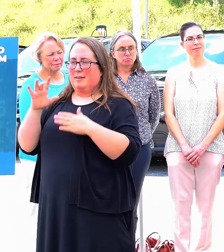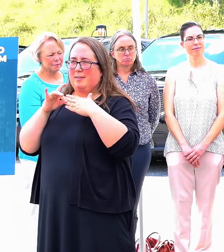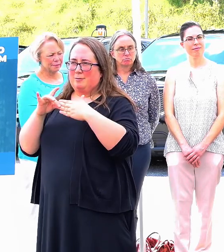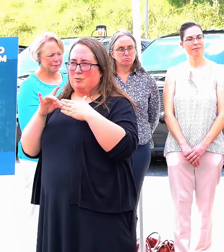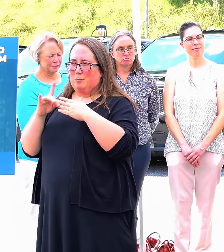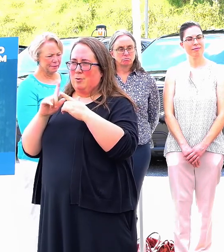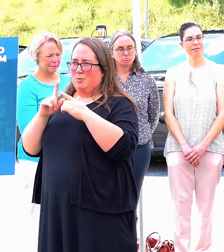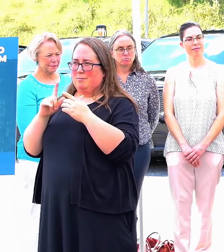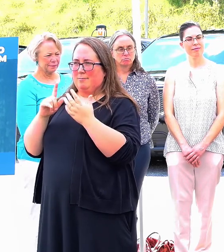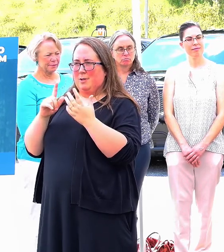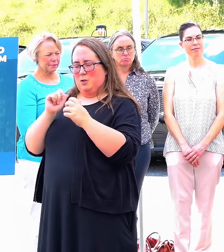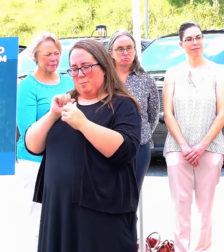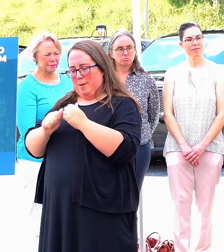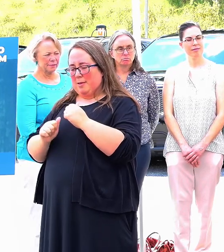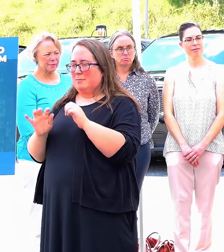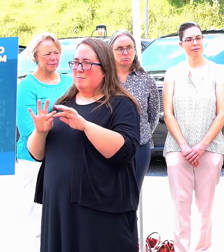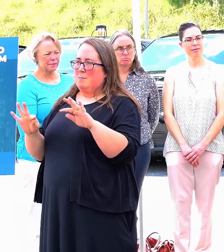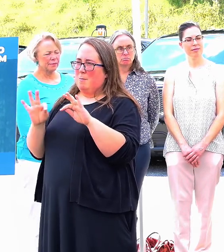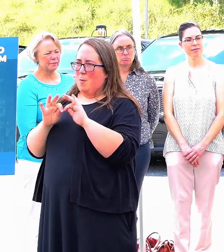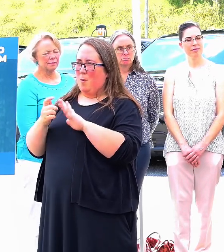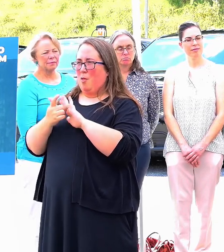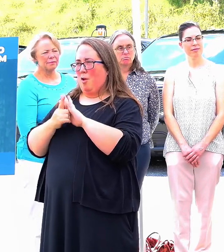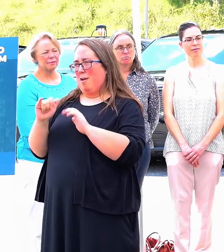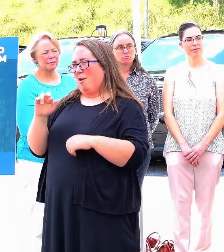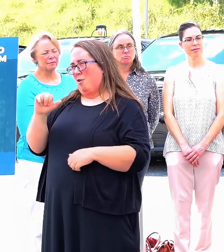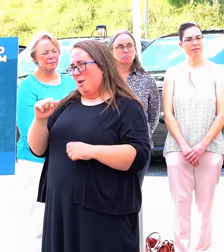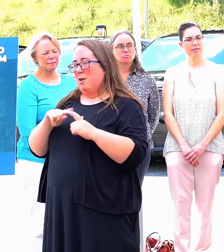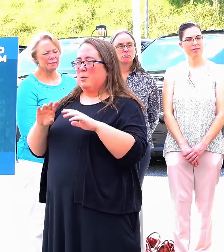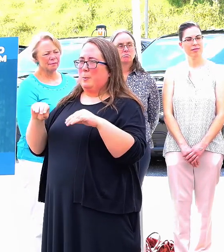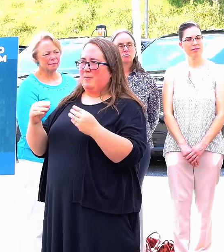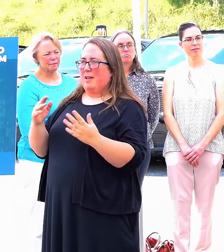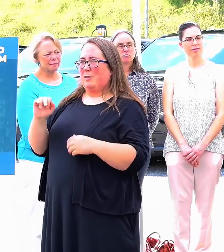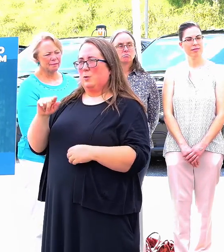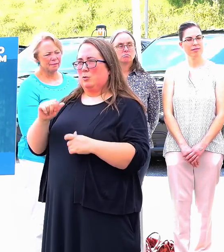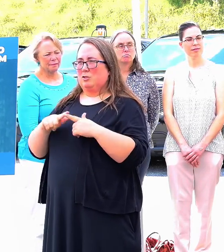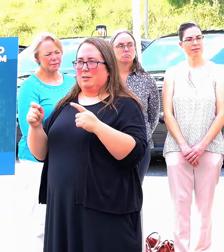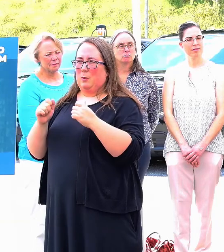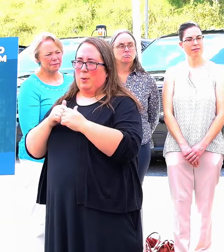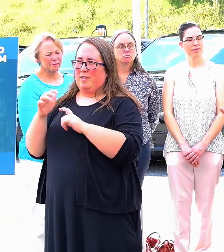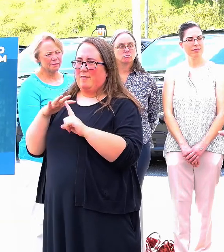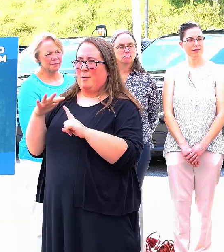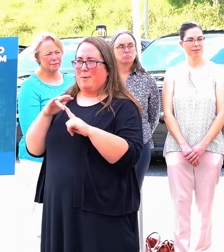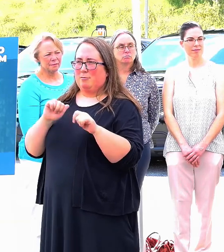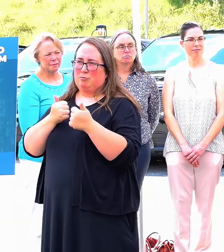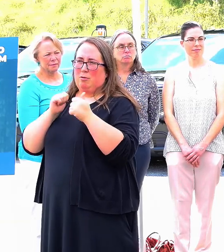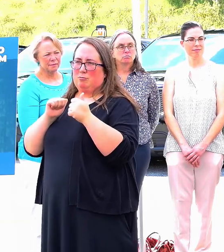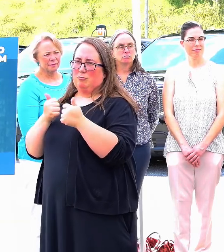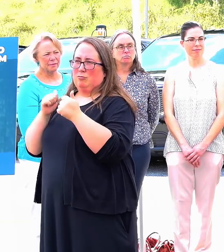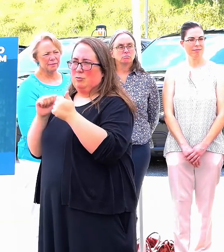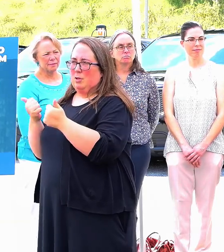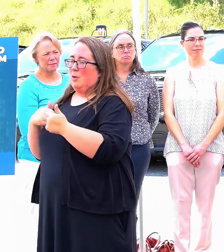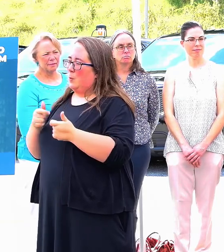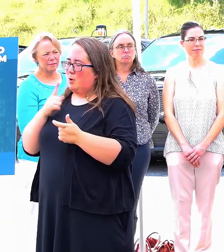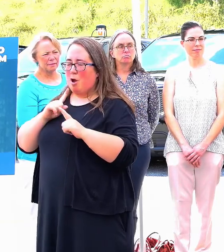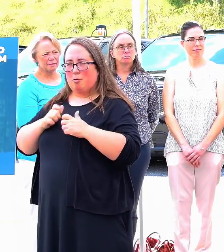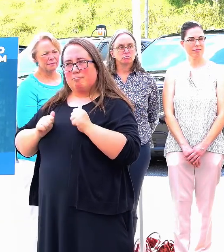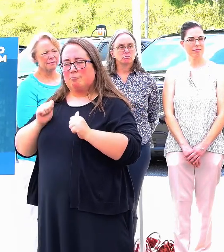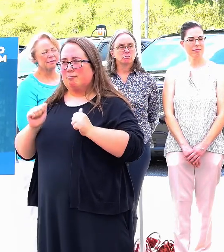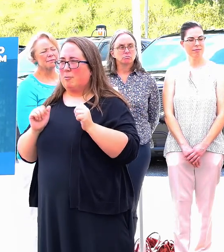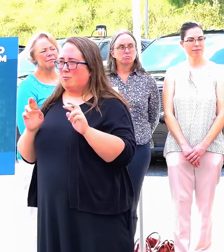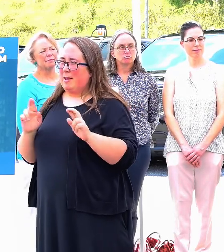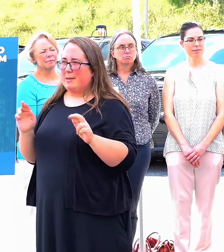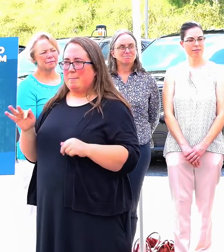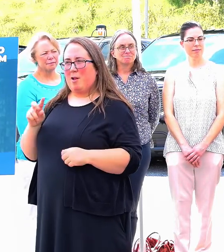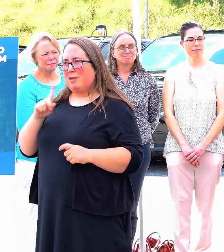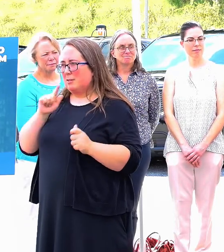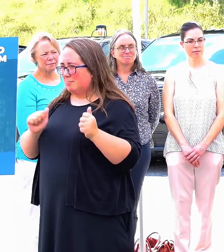to pass this historic legislation to provide the tools to deal with our environmental challenges. We are ready.